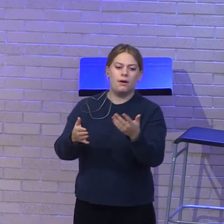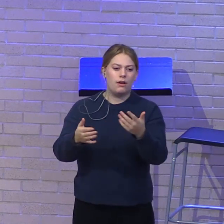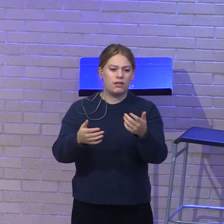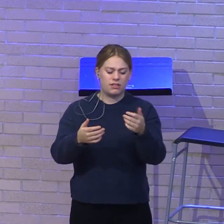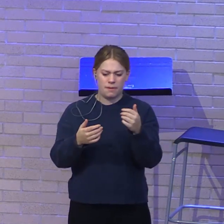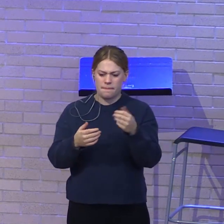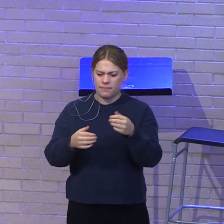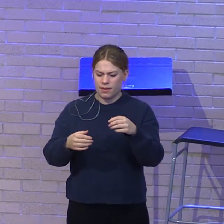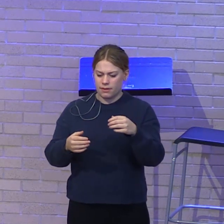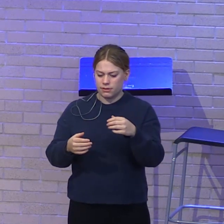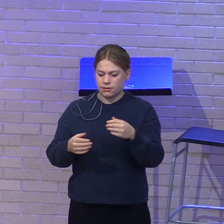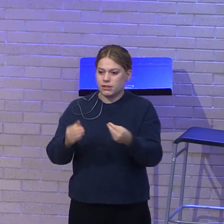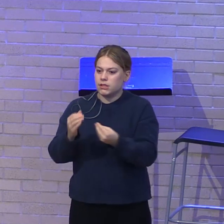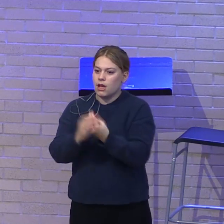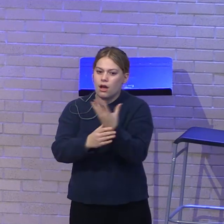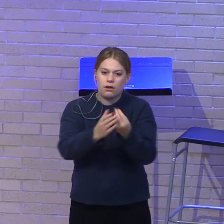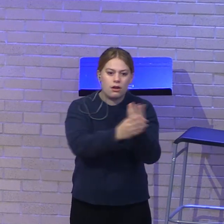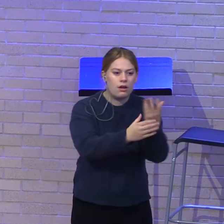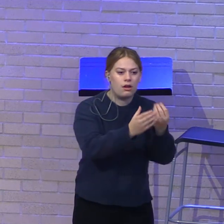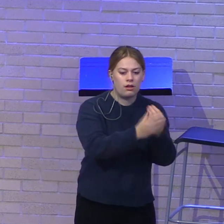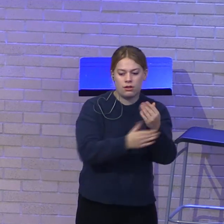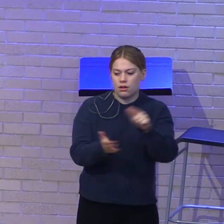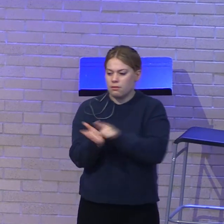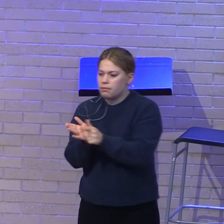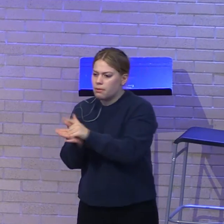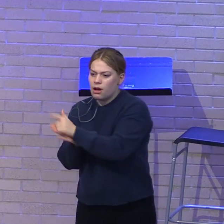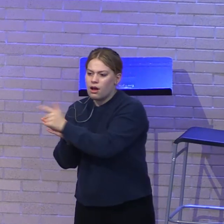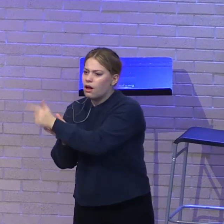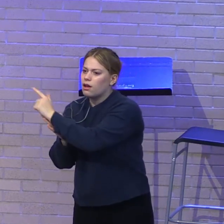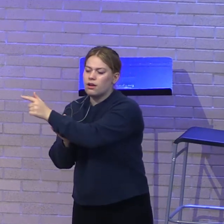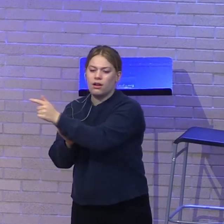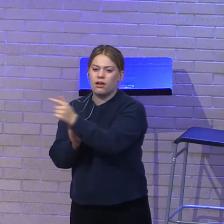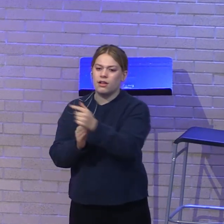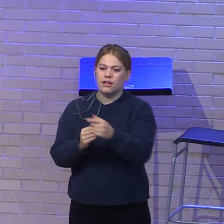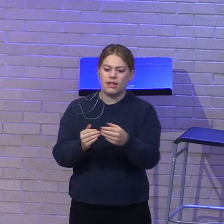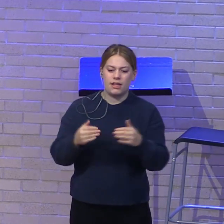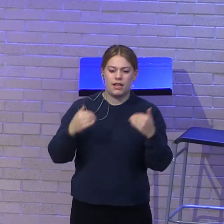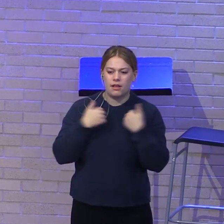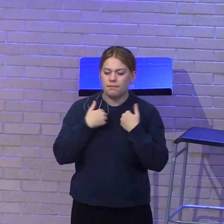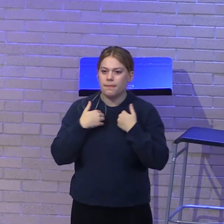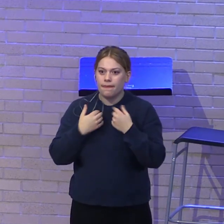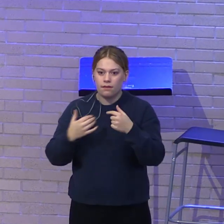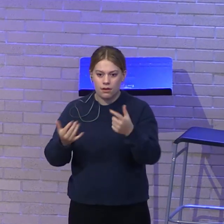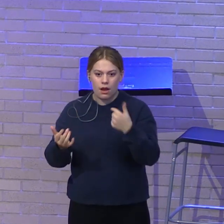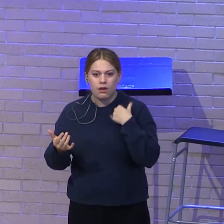lions, little lava lizards. But what I really wanted to see were Galapagos tortoises.